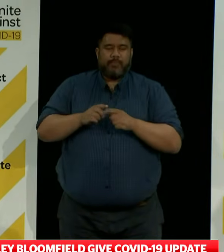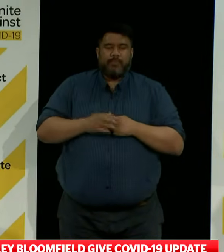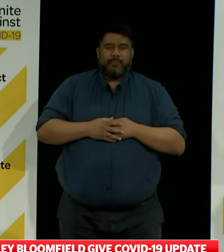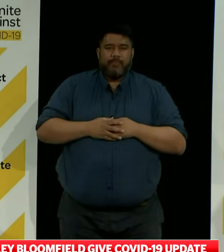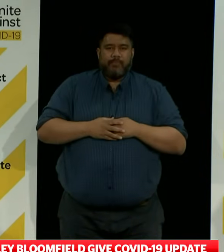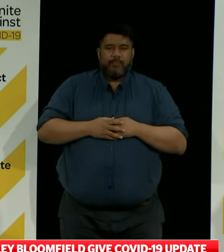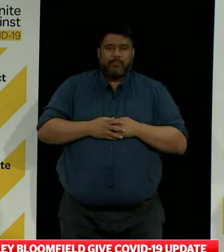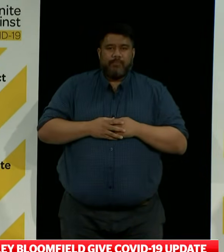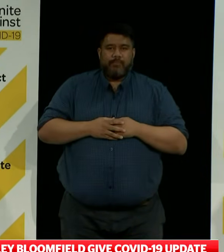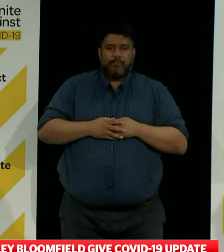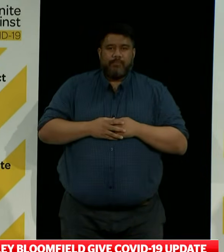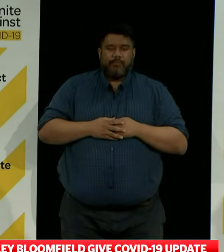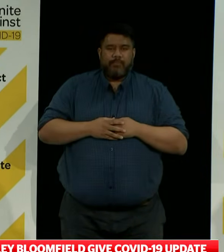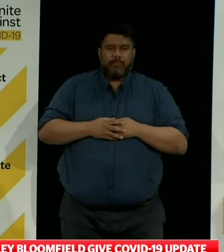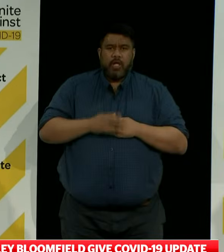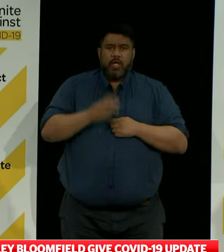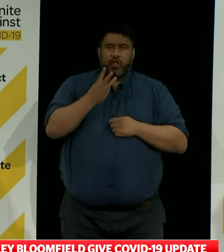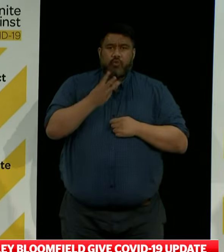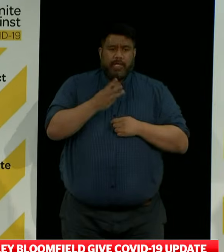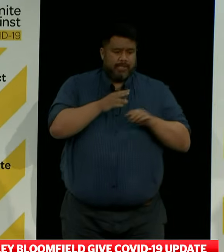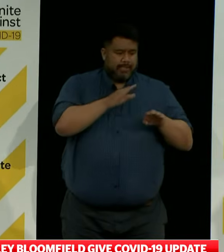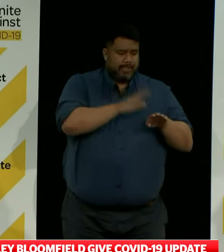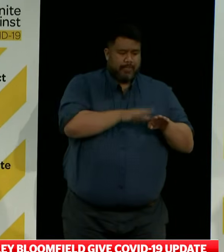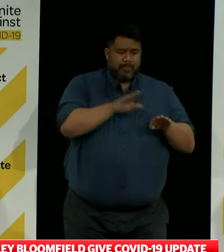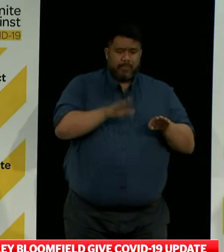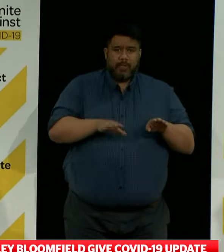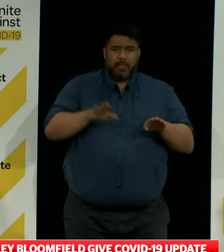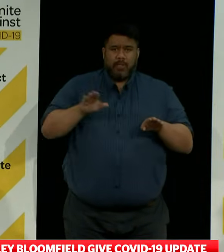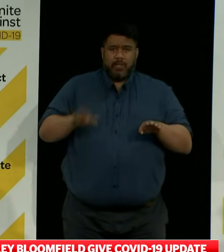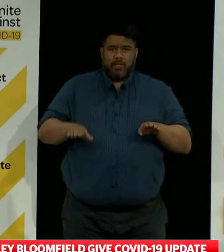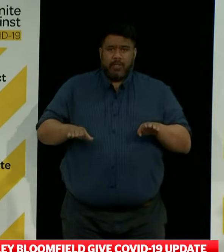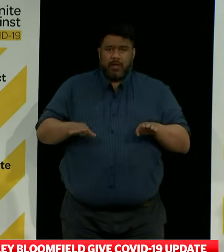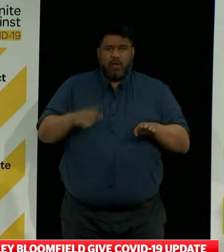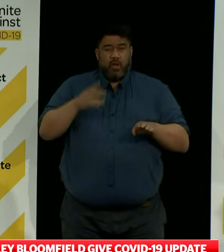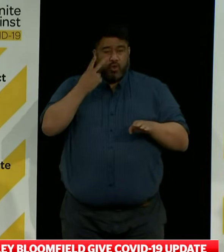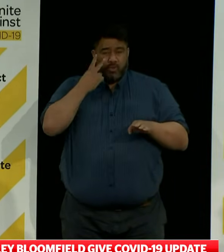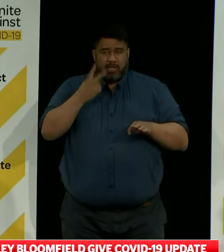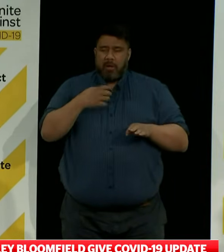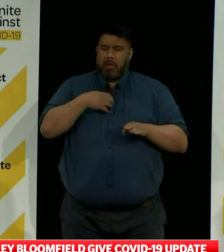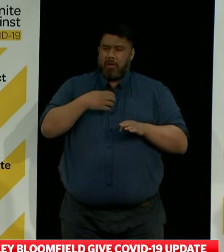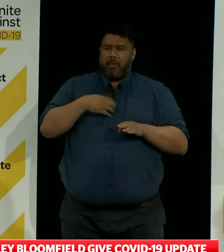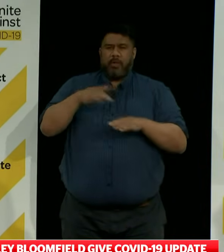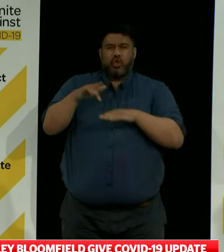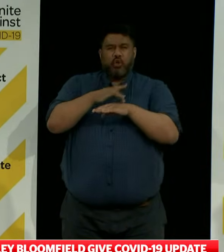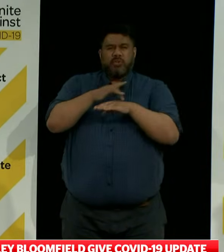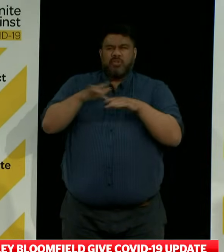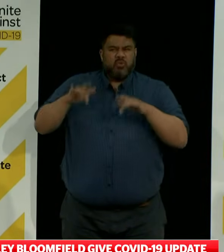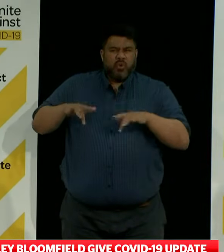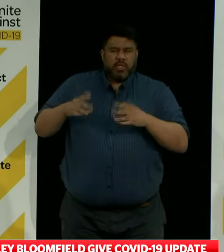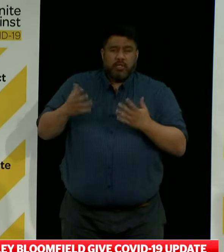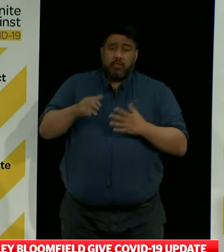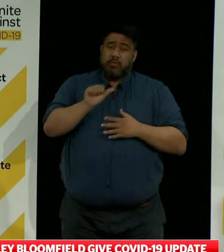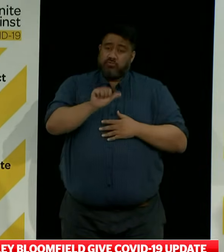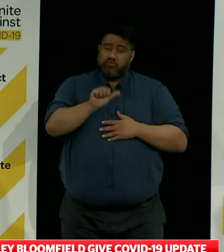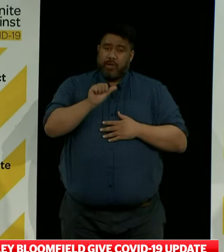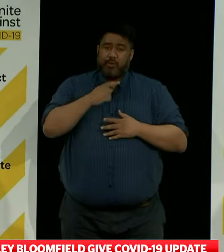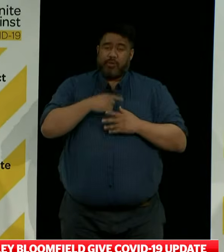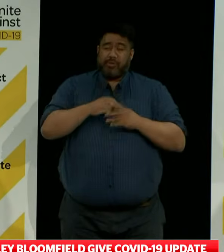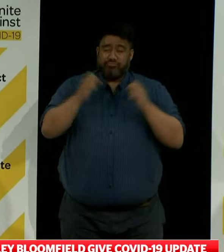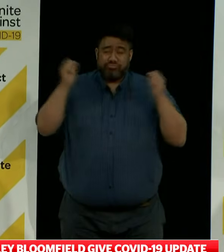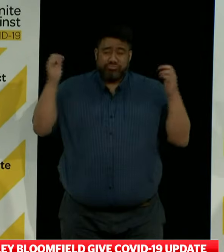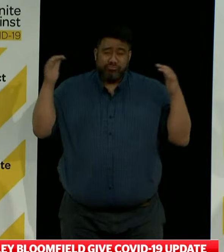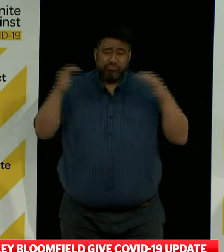that these 3 phases don't bring everything back online, like large-scale events in Auckland. That's because at the conclusion of